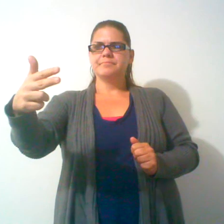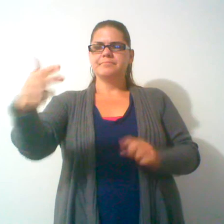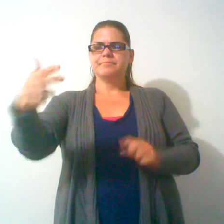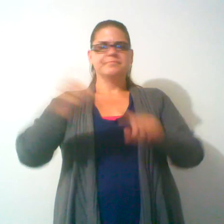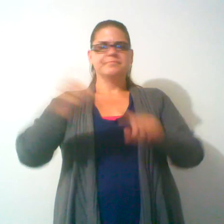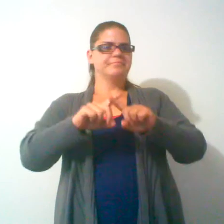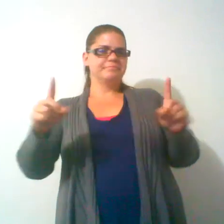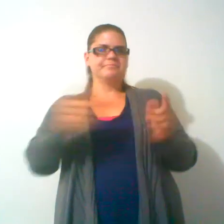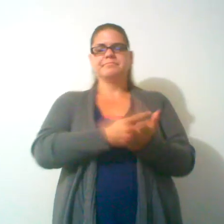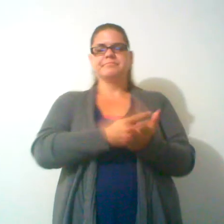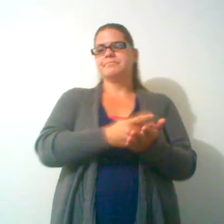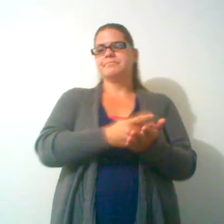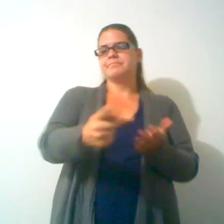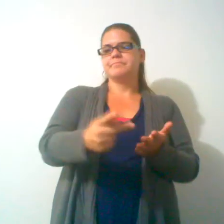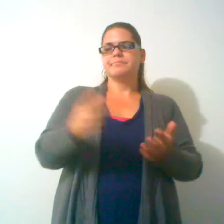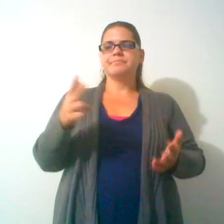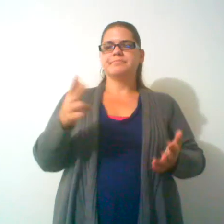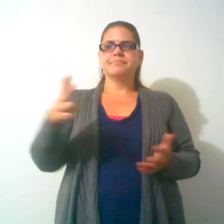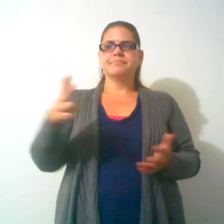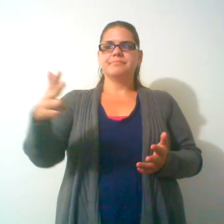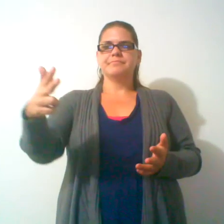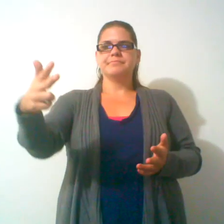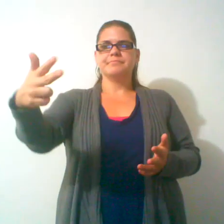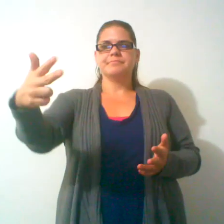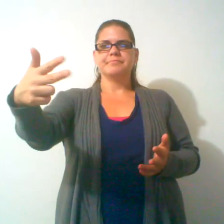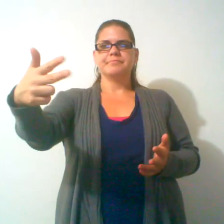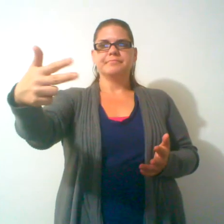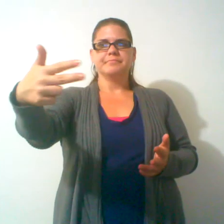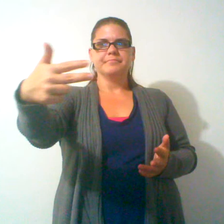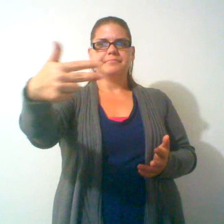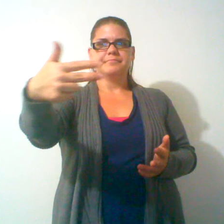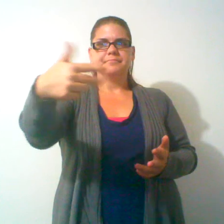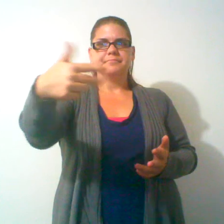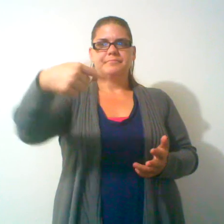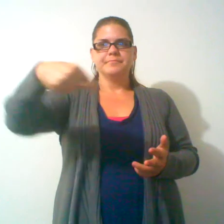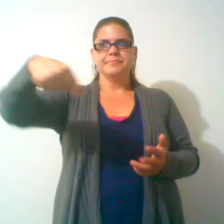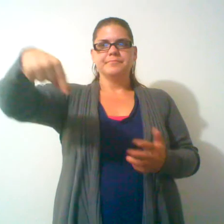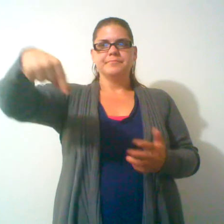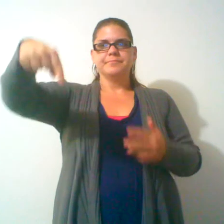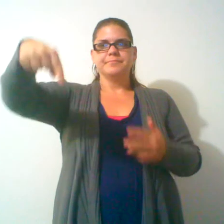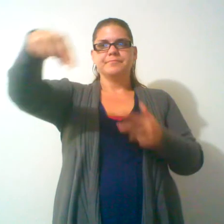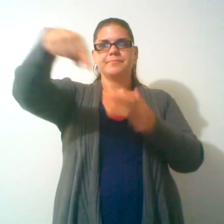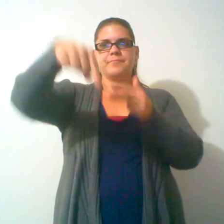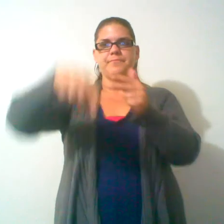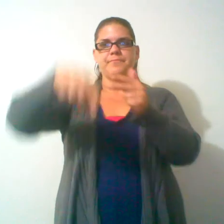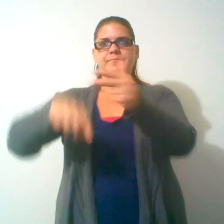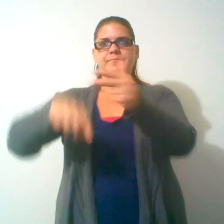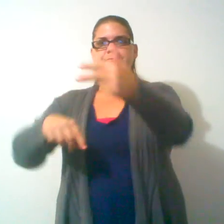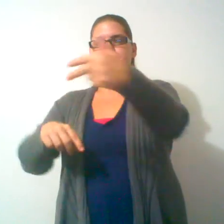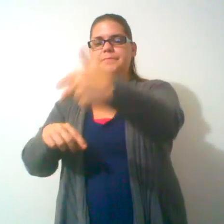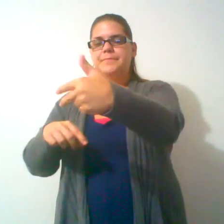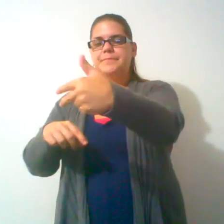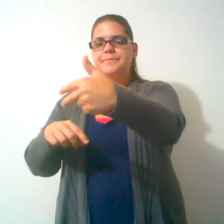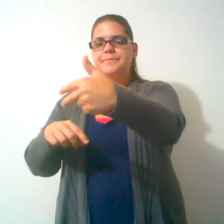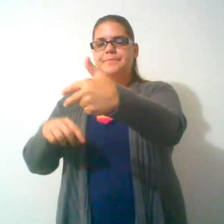180-degree turn, and after a few seconds came to rest in